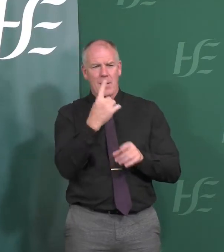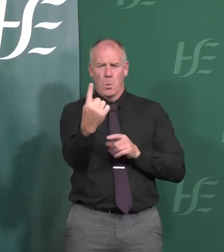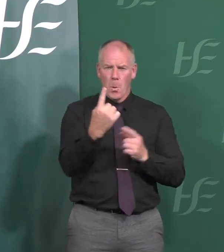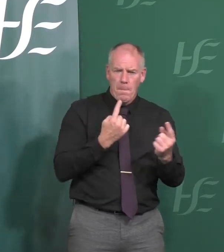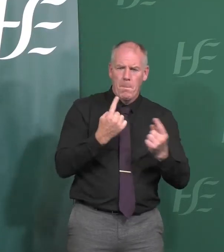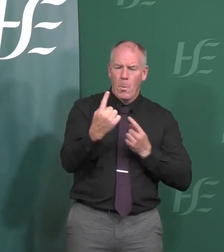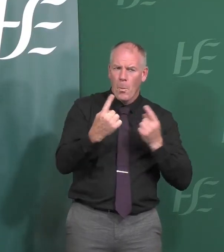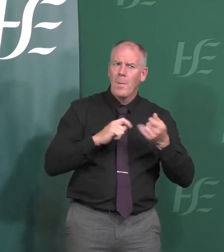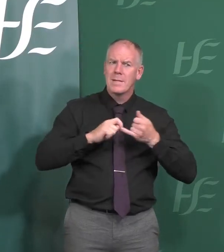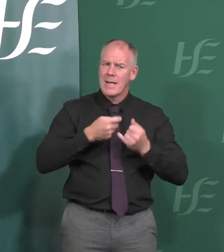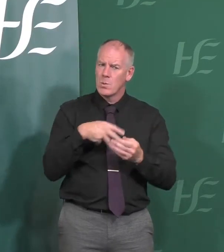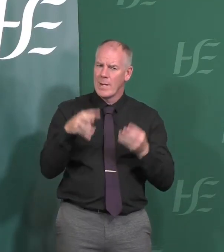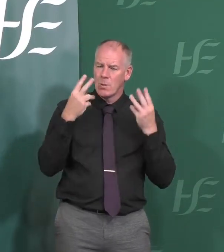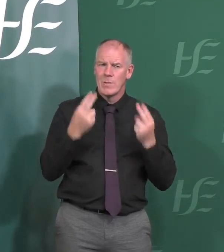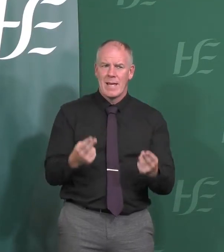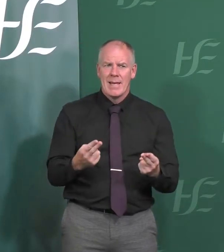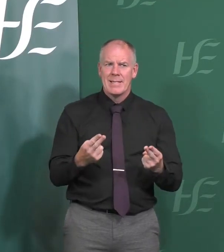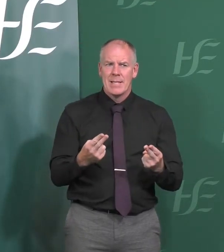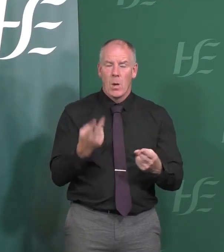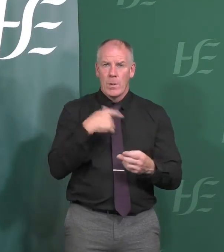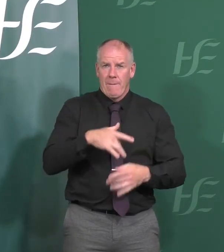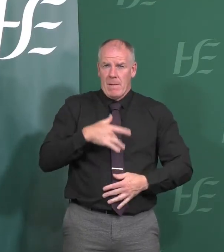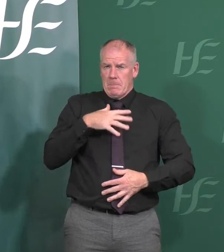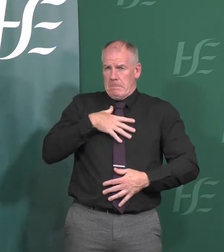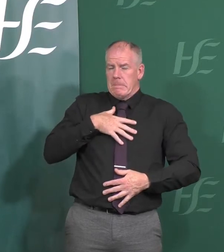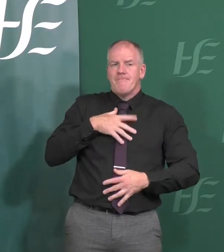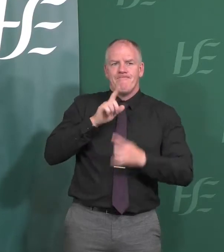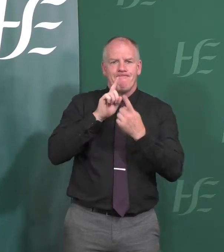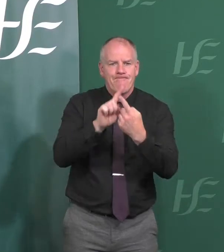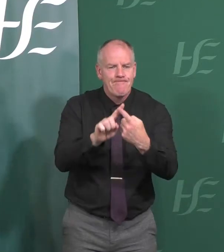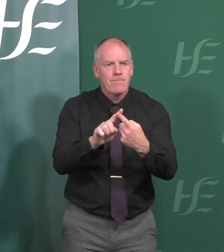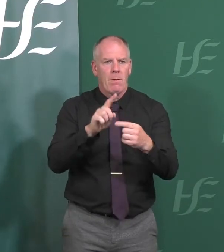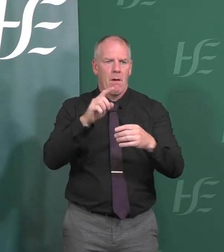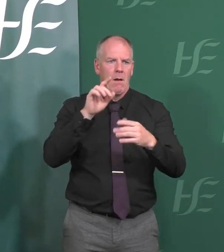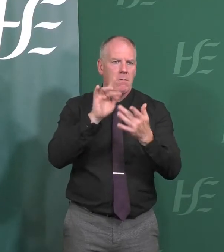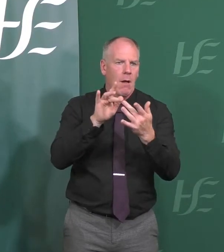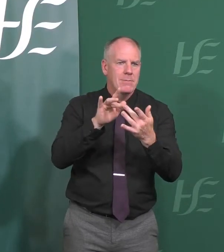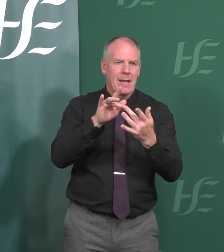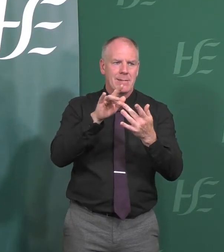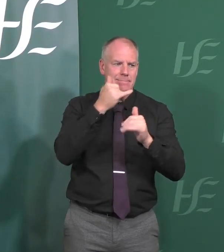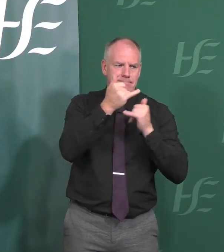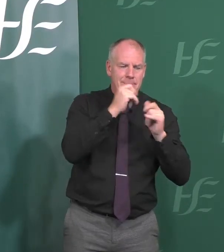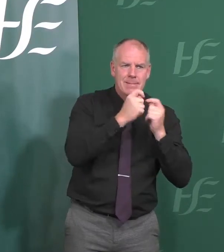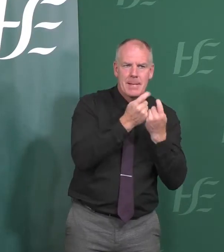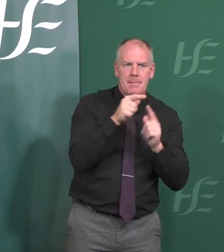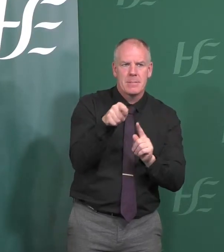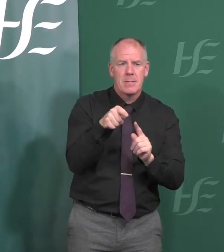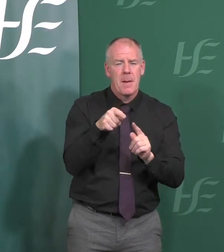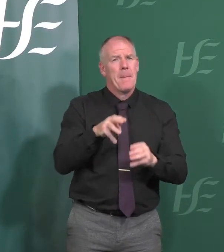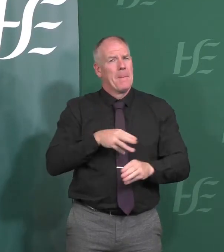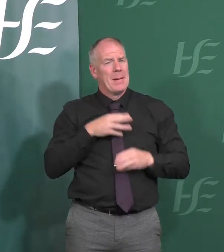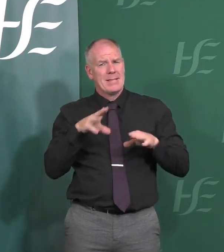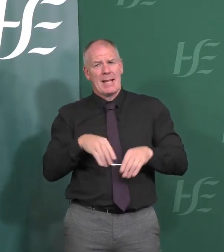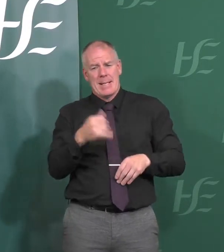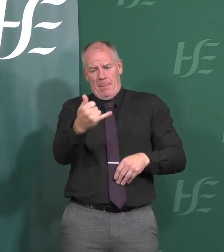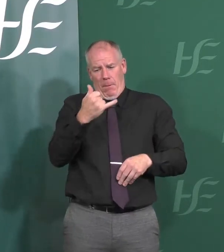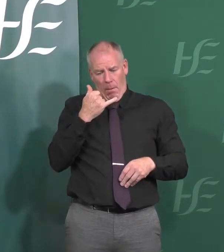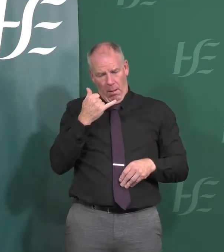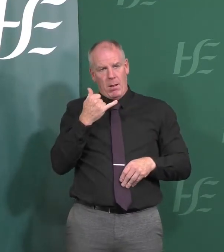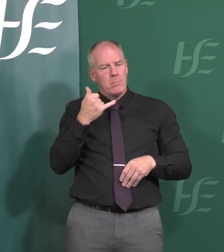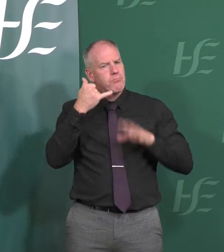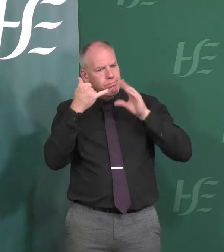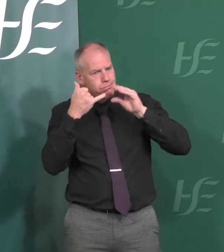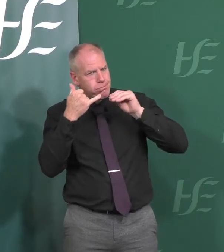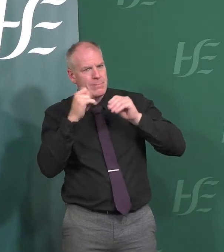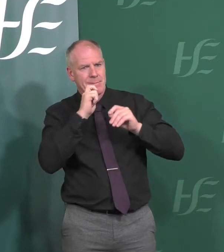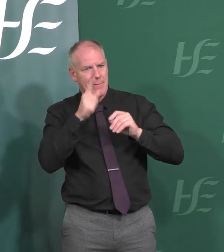forward for testing and to engage as soon as they possibly can with our contact tracing teams. We urge you to take that call and try not